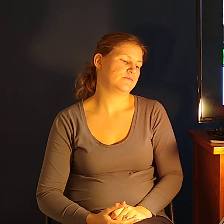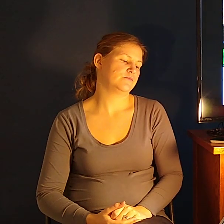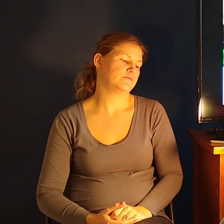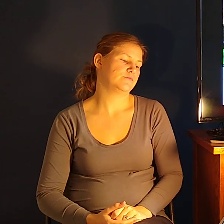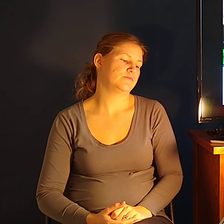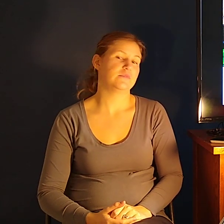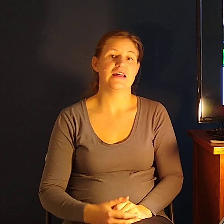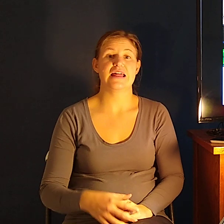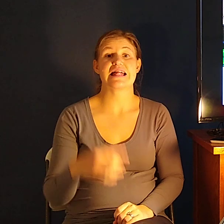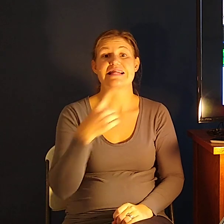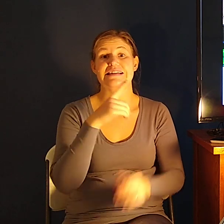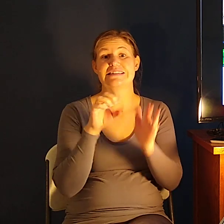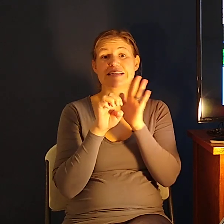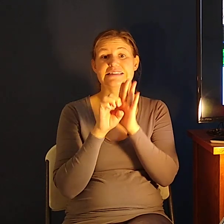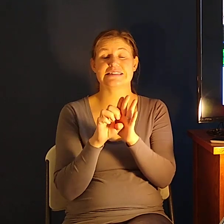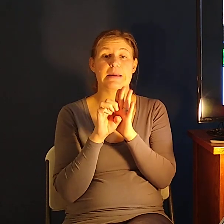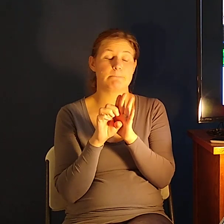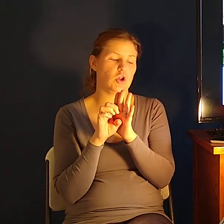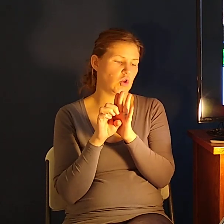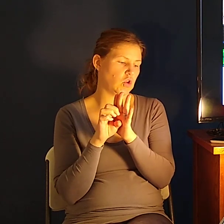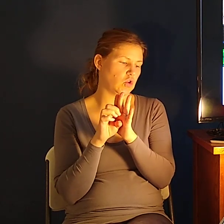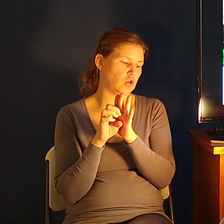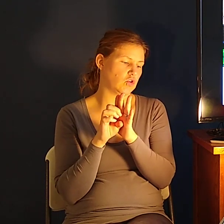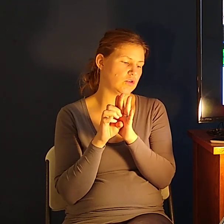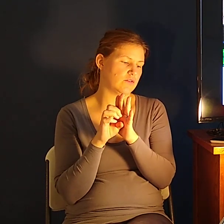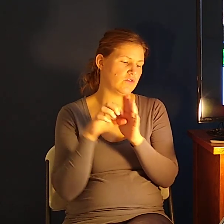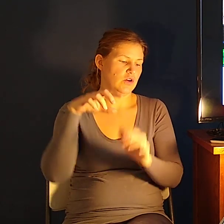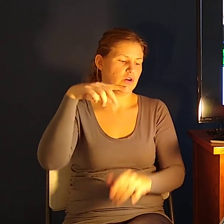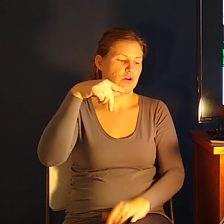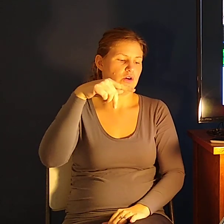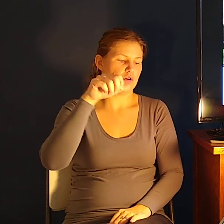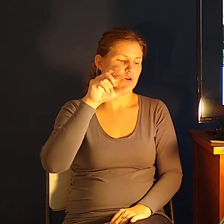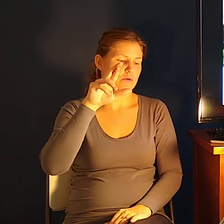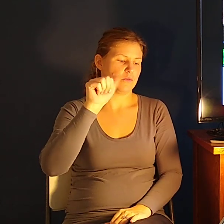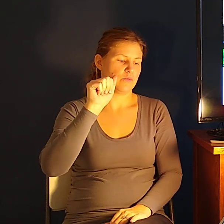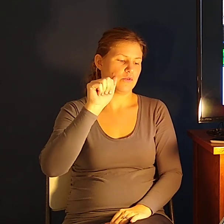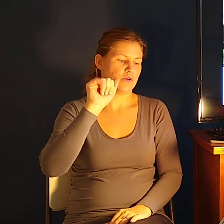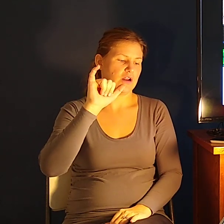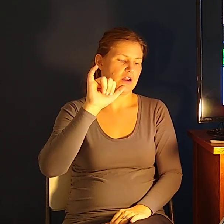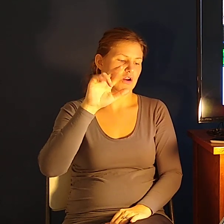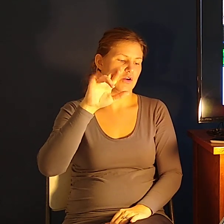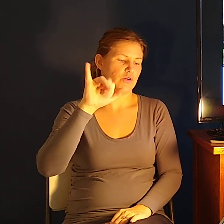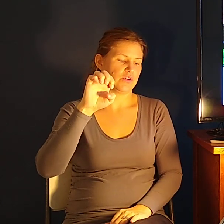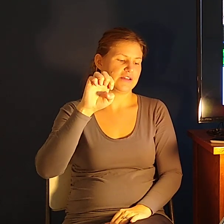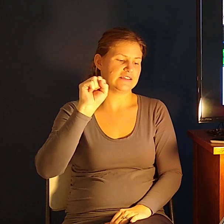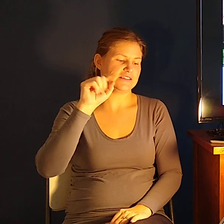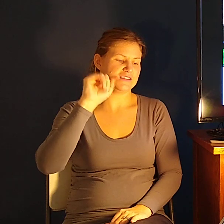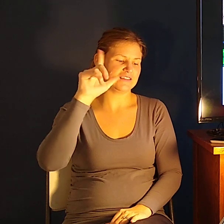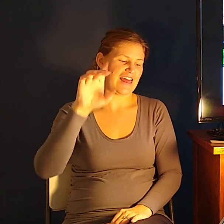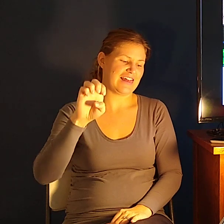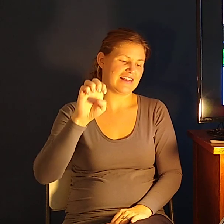This is an example of prairie style architecture. It is the Roby